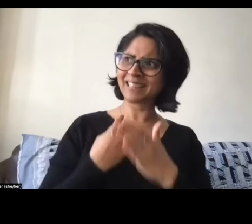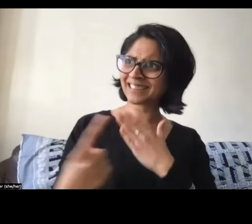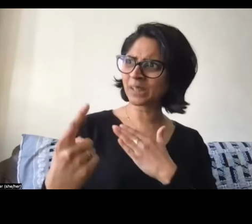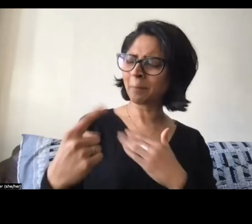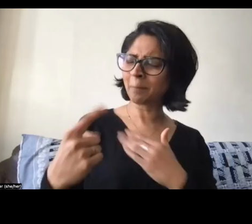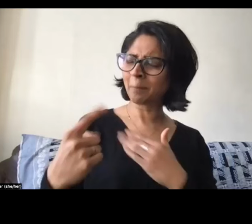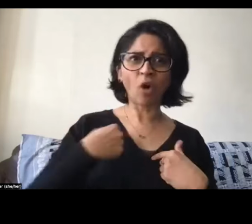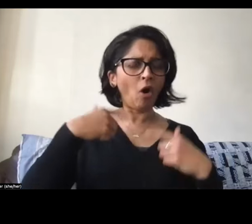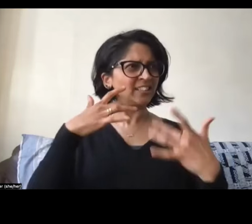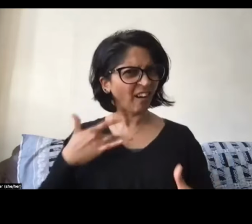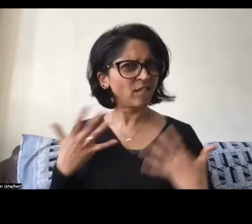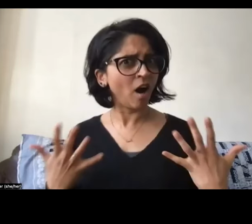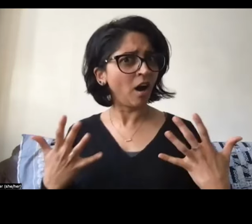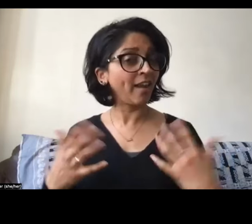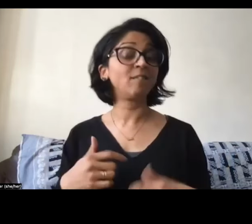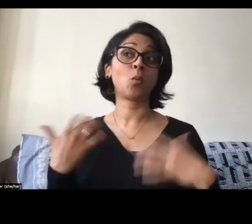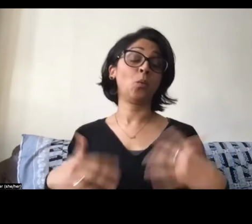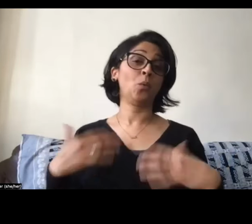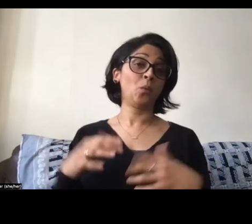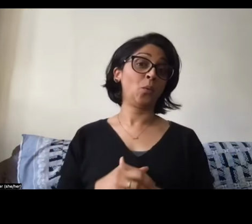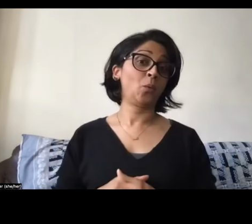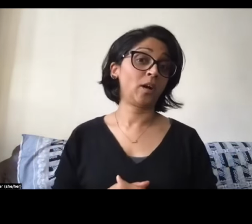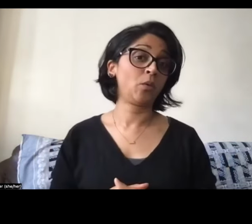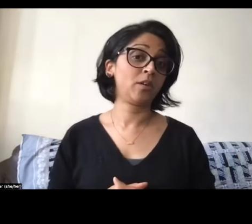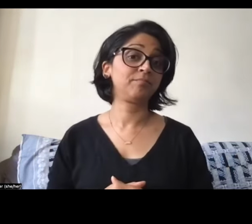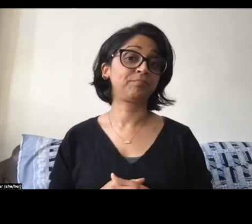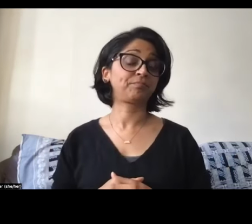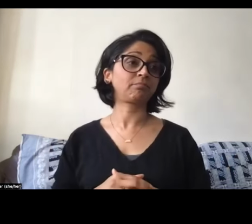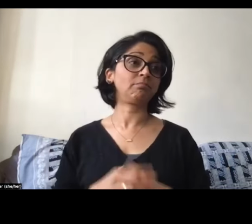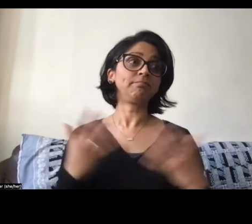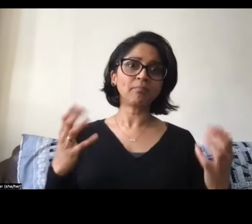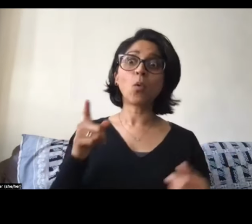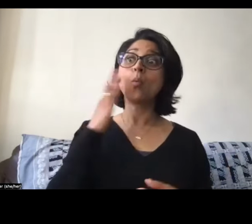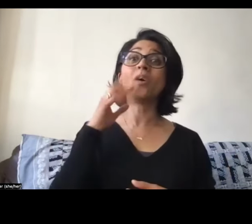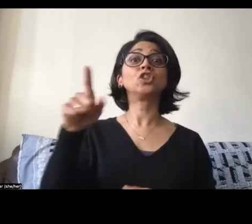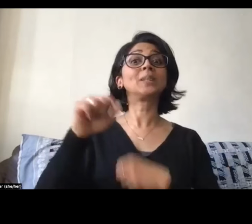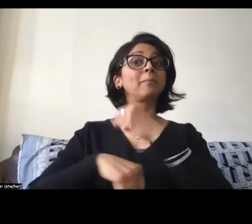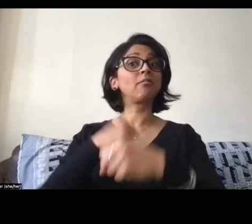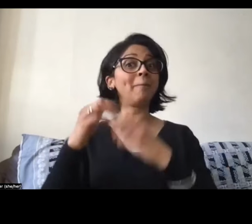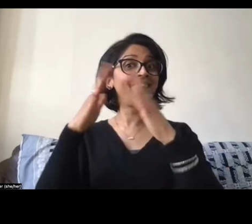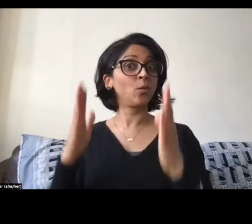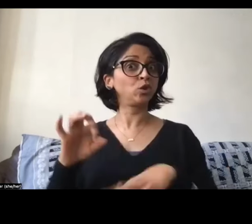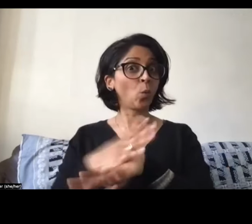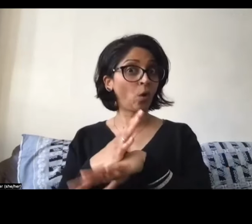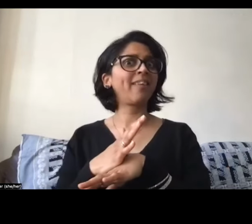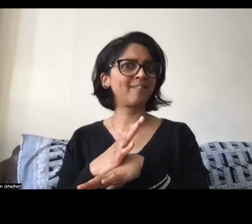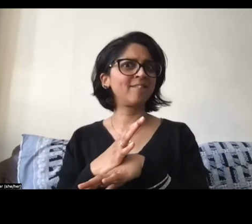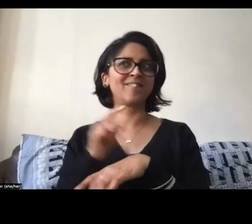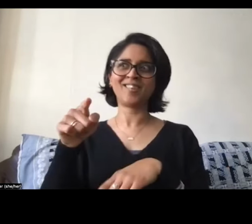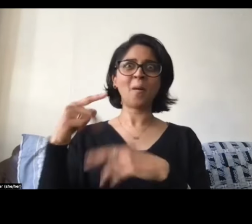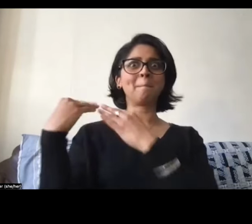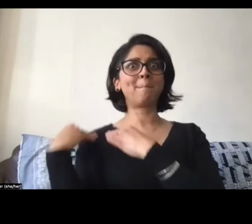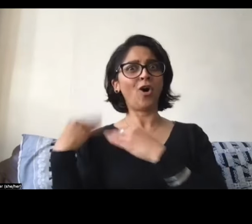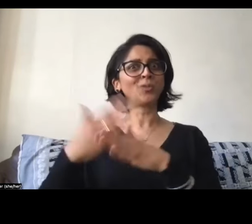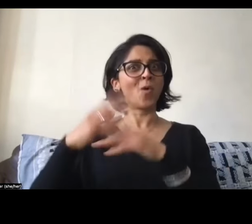very determined. I'm a strong woman. I'm an independent woman. I'm a survivor, which was a very powerful message. So then when she